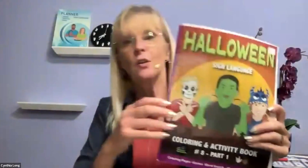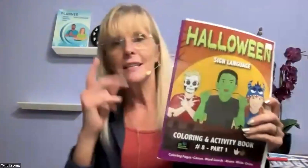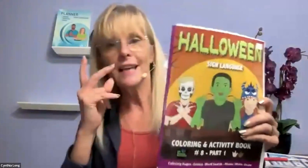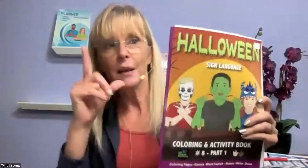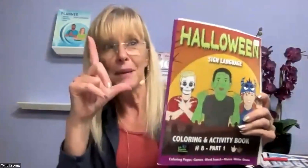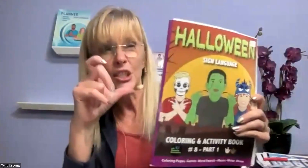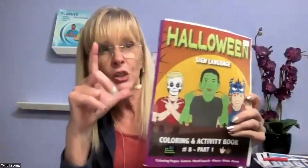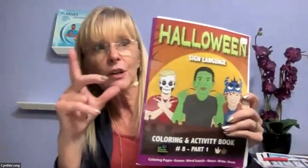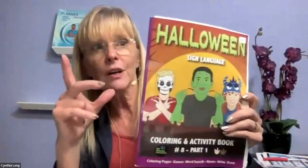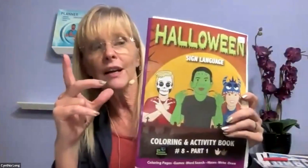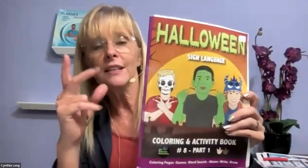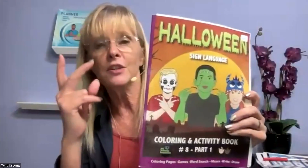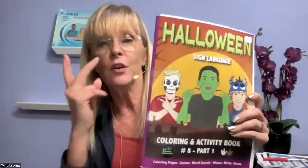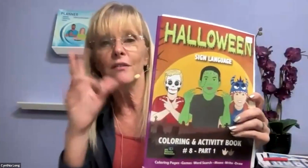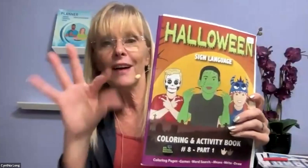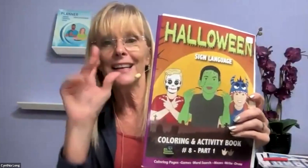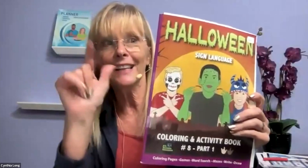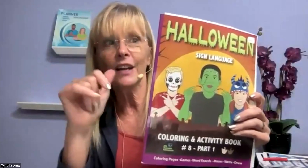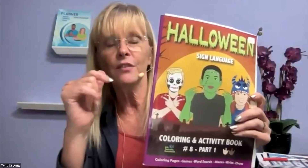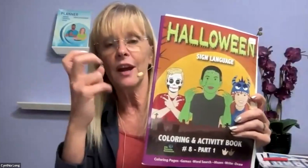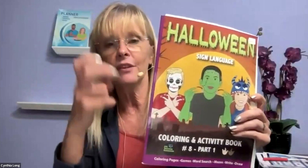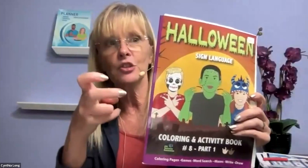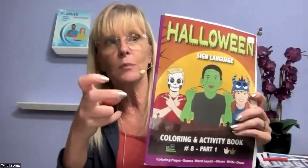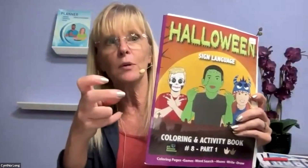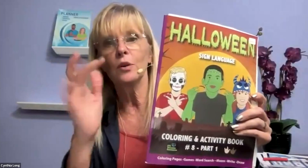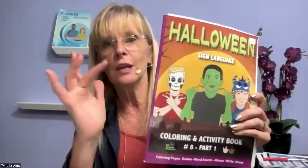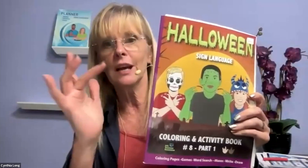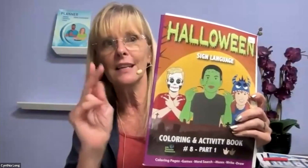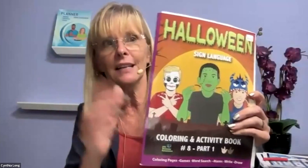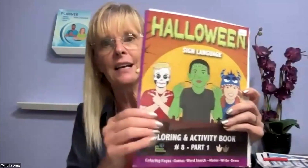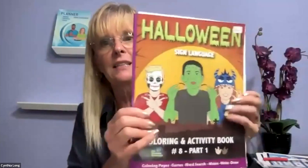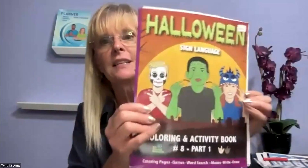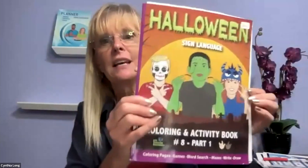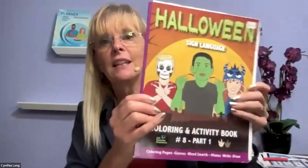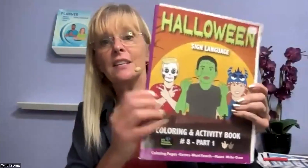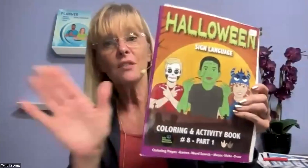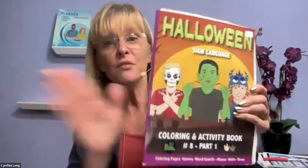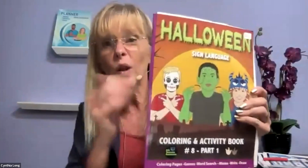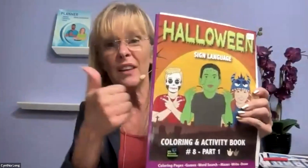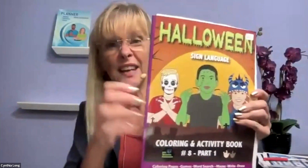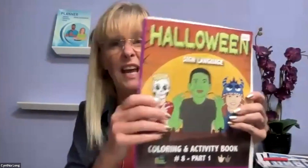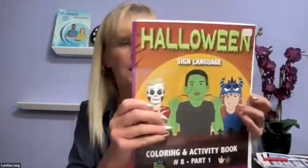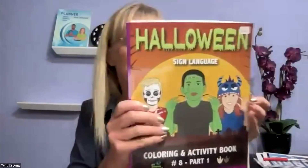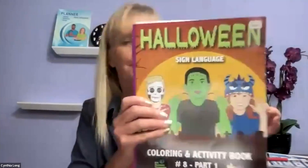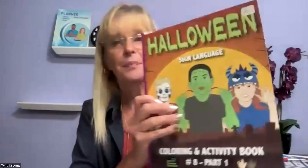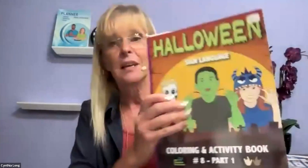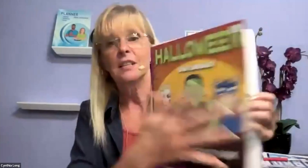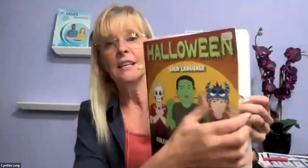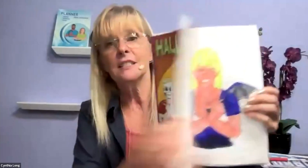can take a picture so you can find it later. If you're having trouble, you can contact us. These are full of games. Kids